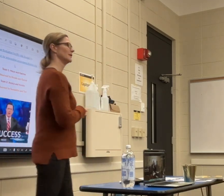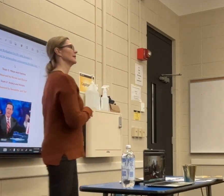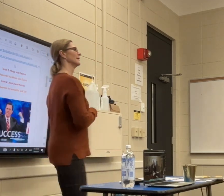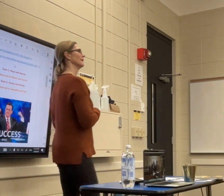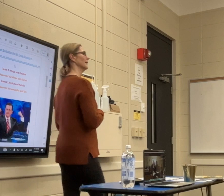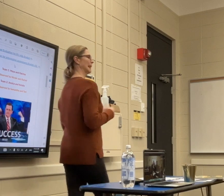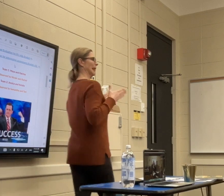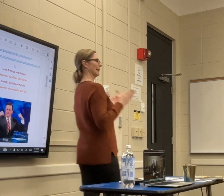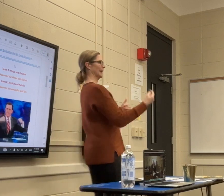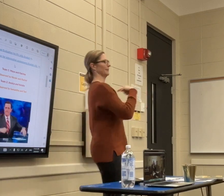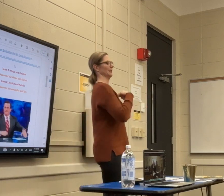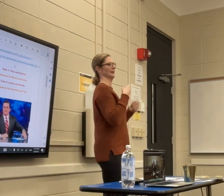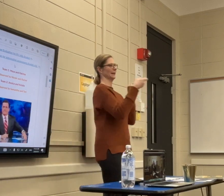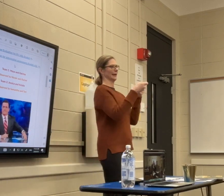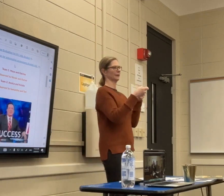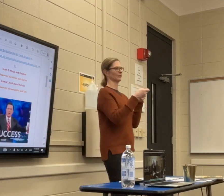create, the idiomatic phrases.